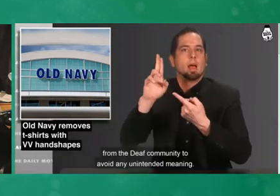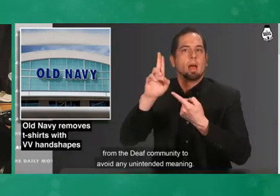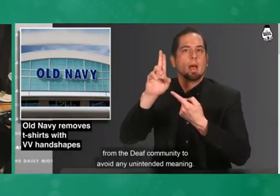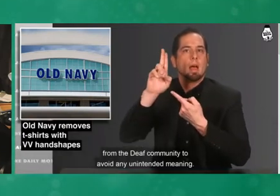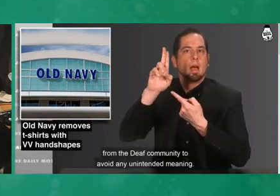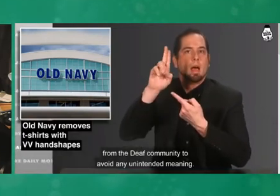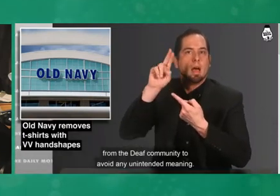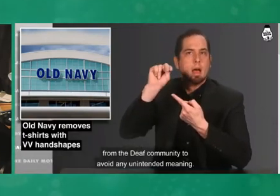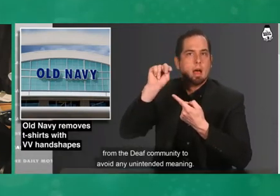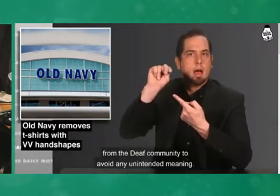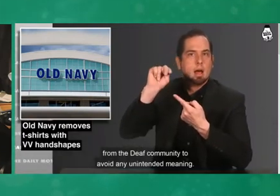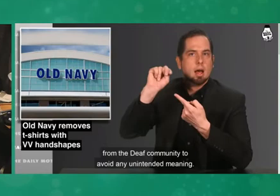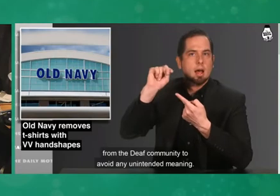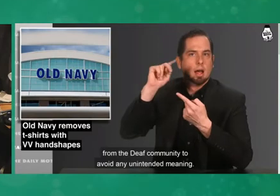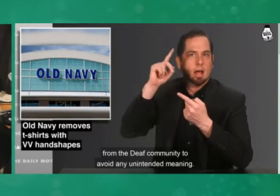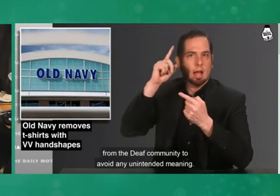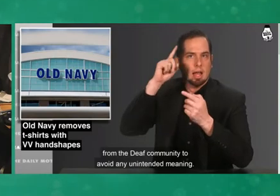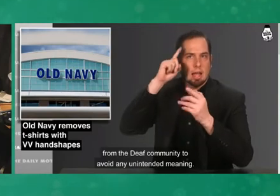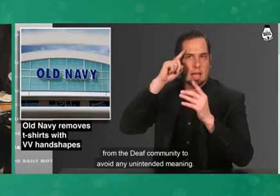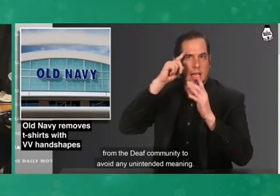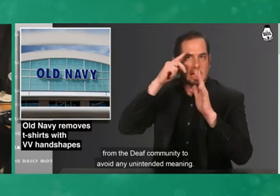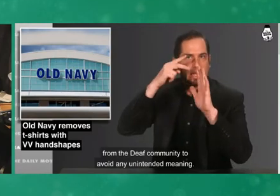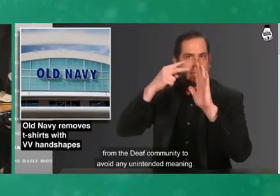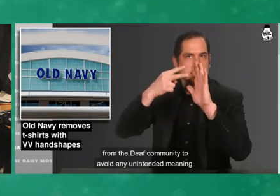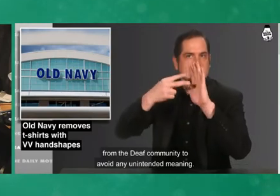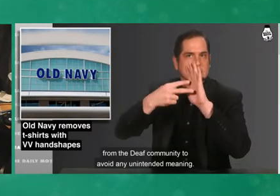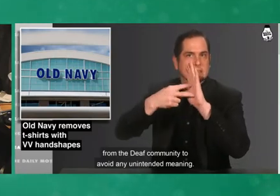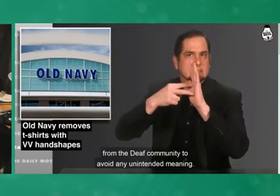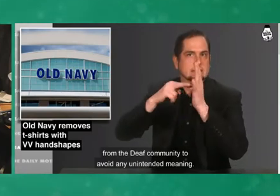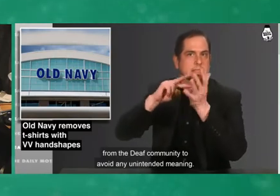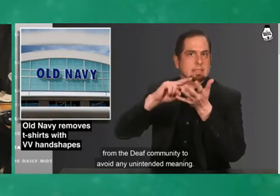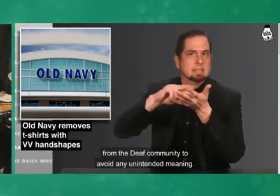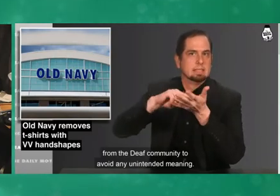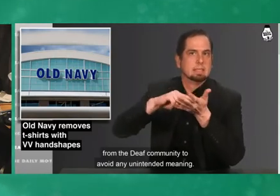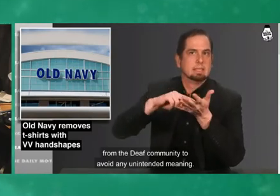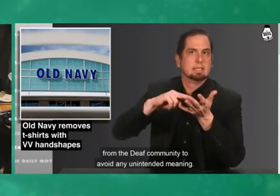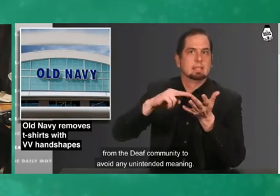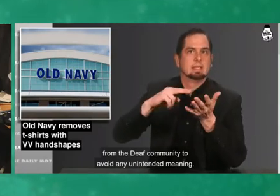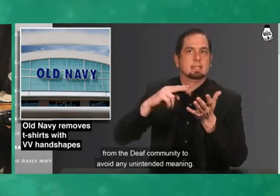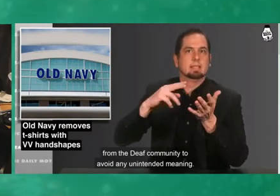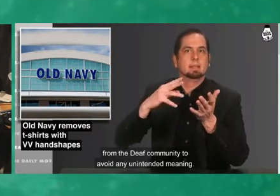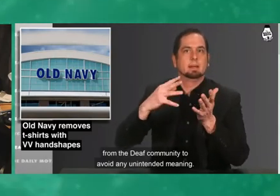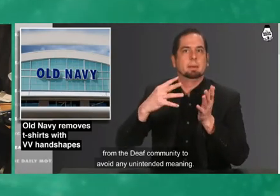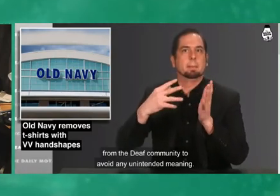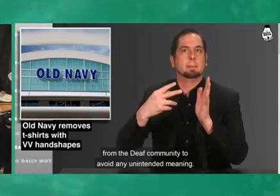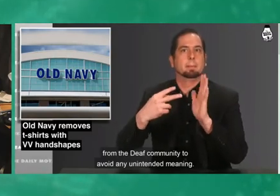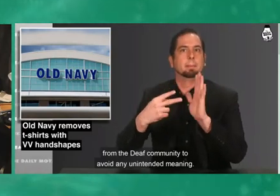again, saying again, UN, intended, unintended